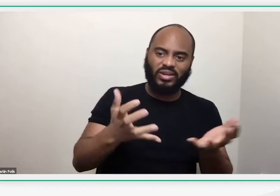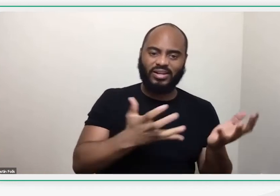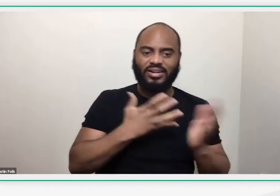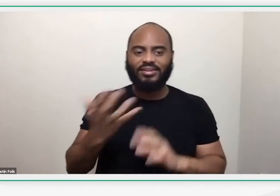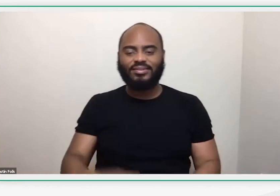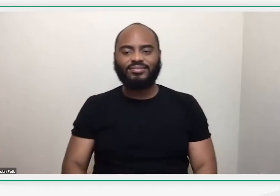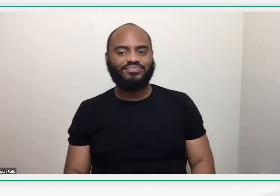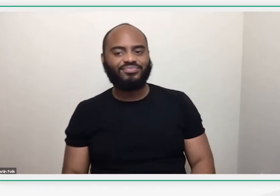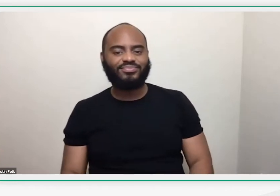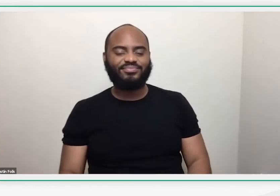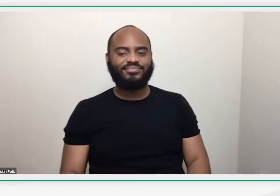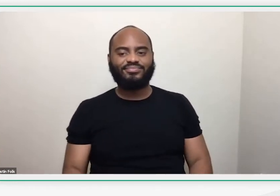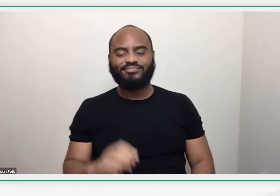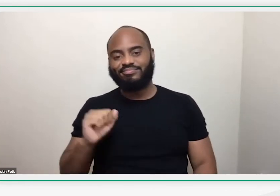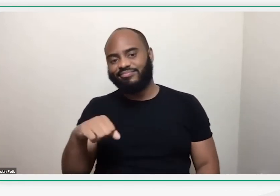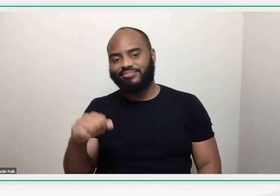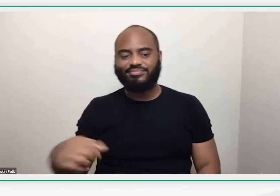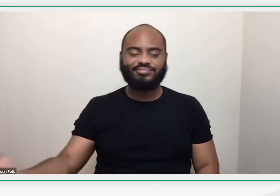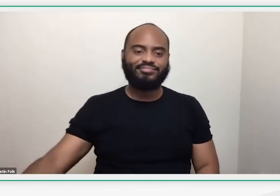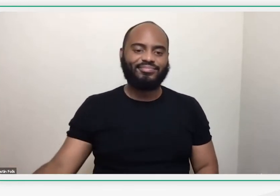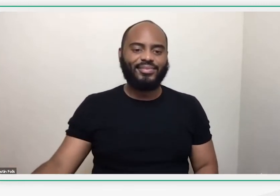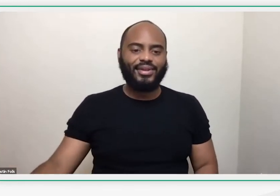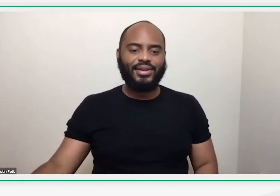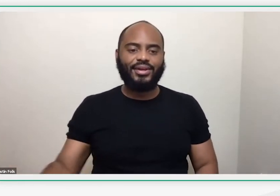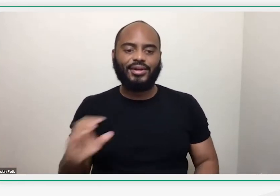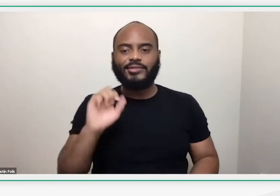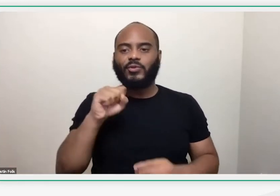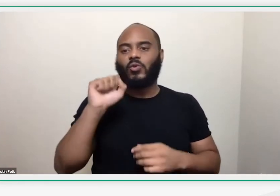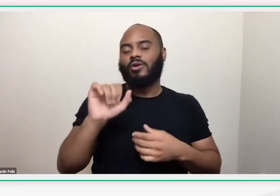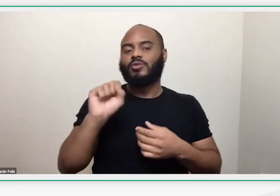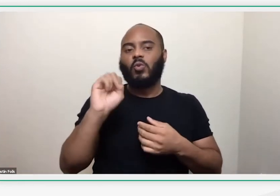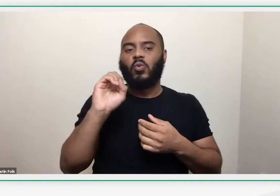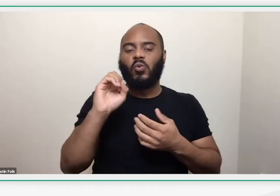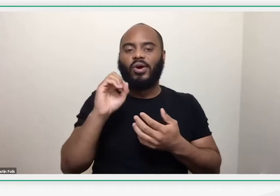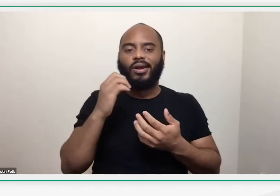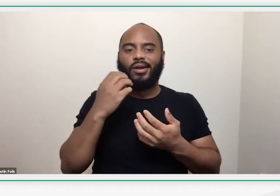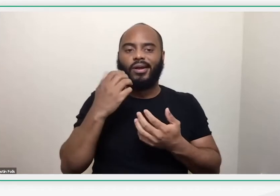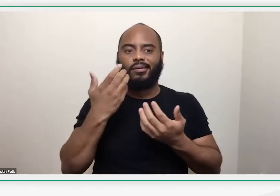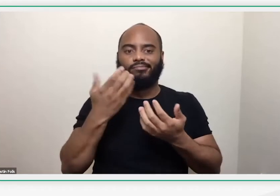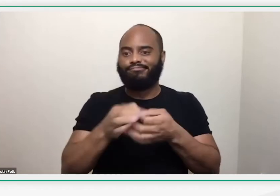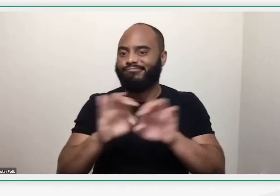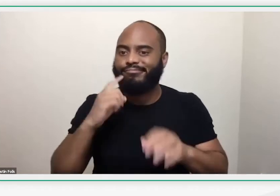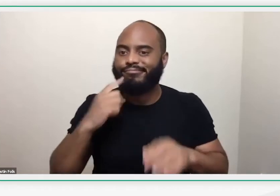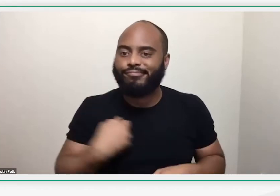company. If that's an employer, in that case, if it you reflect a bad credit rating.